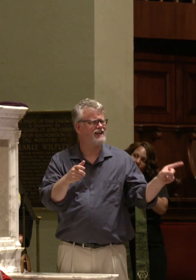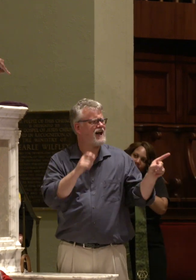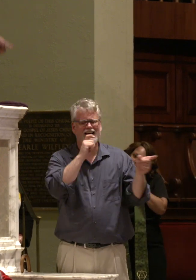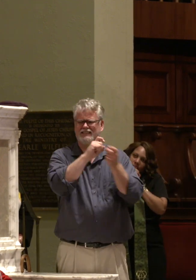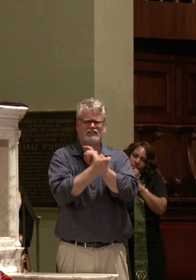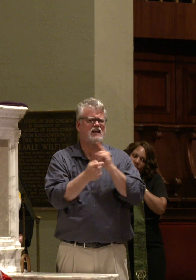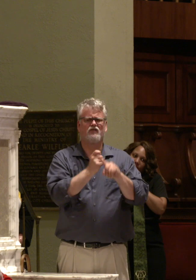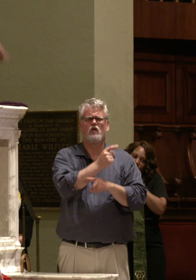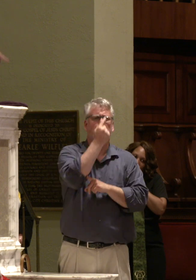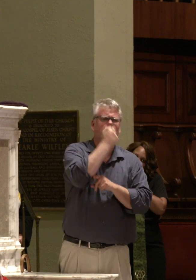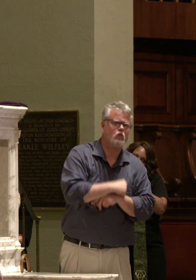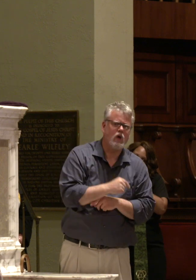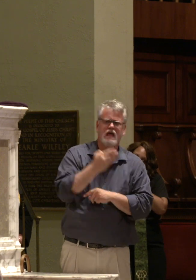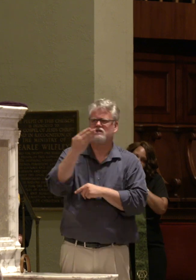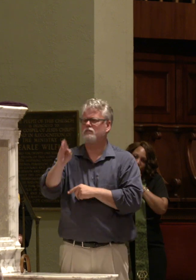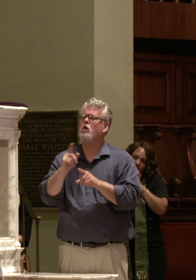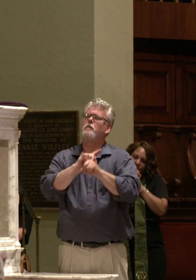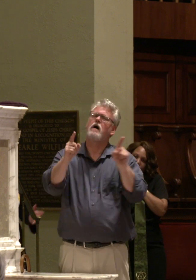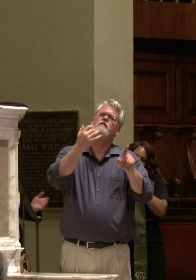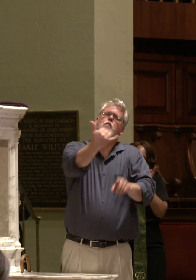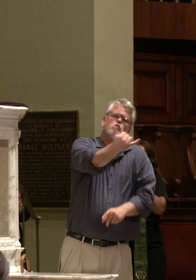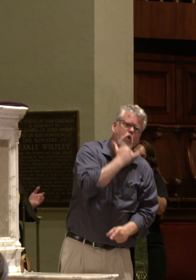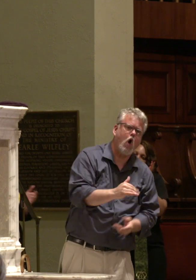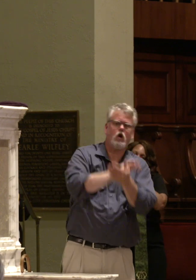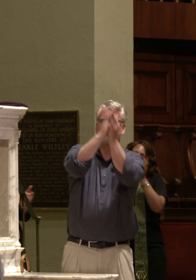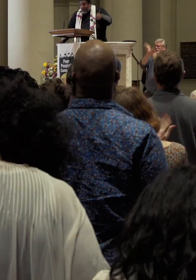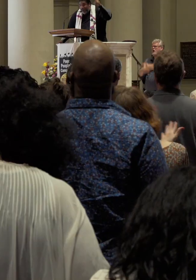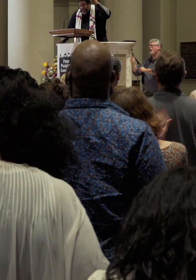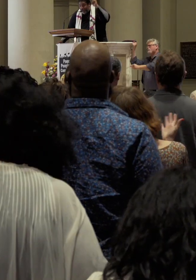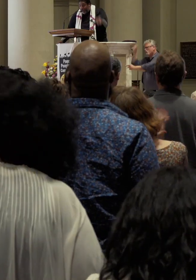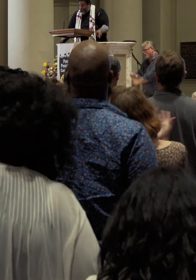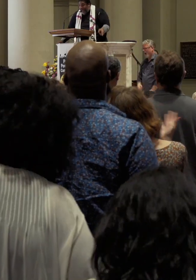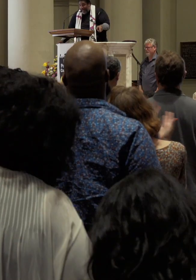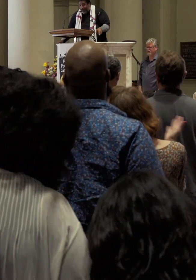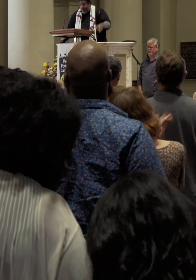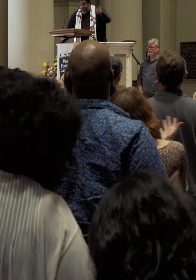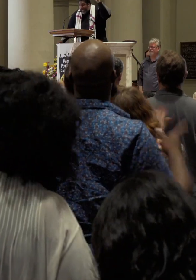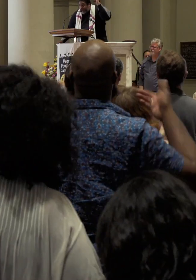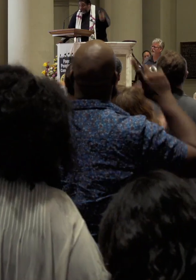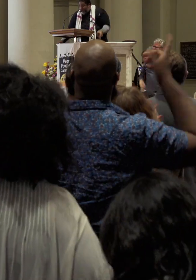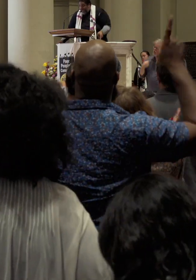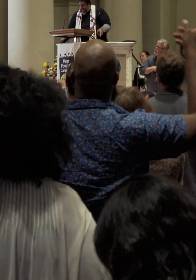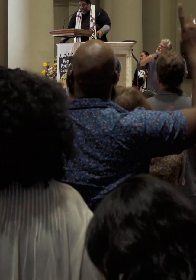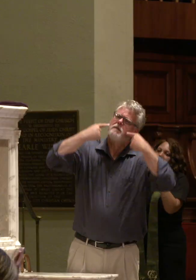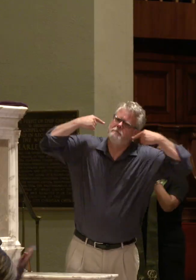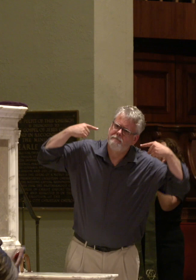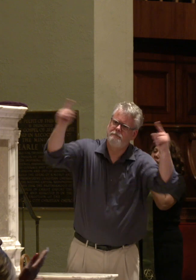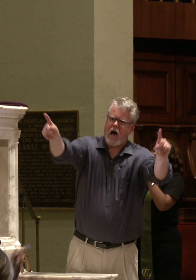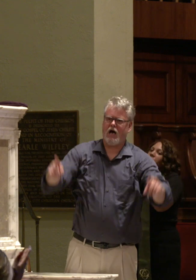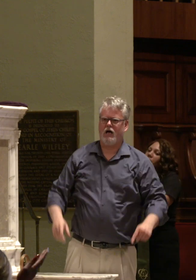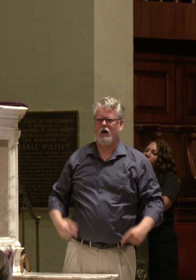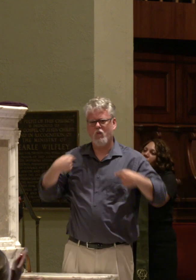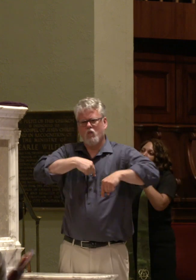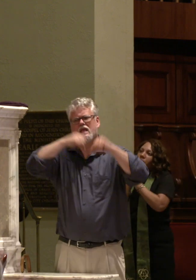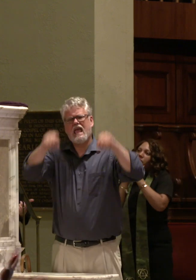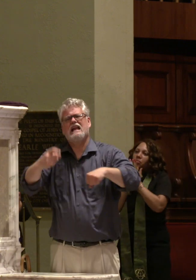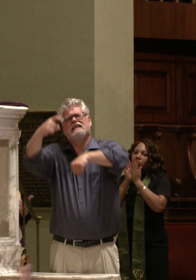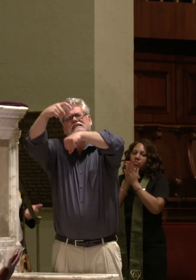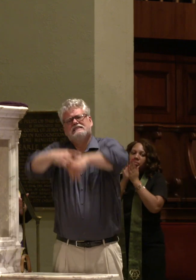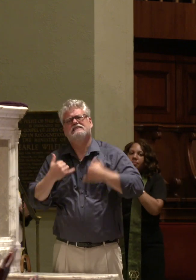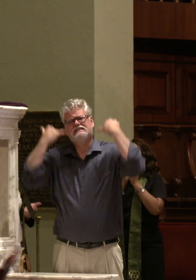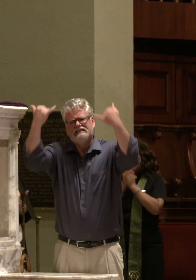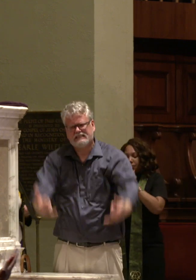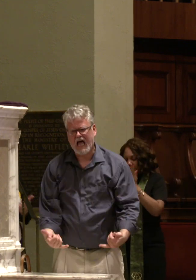to blue, but from wrong to right. And we can do that. We can do that. We can do that because it's time for